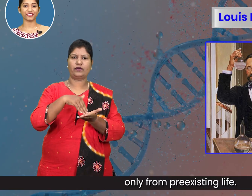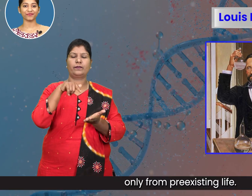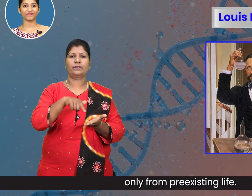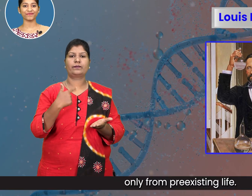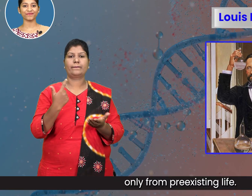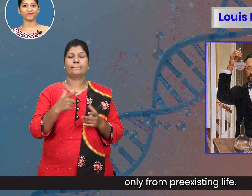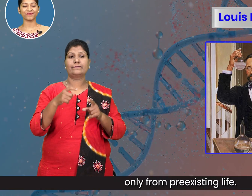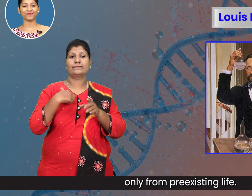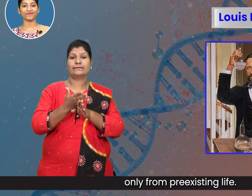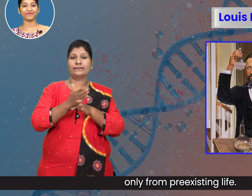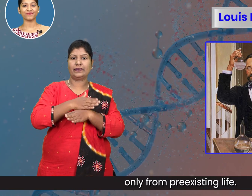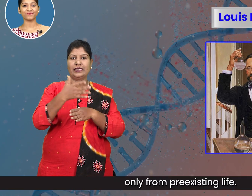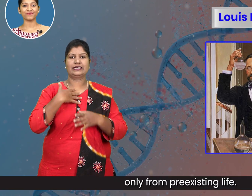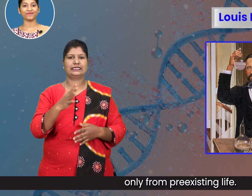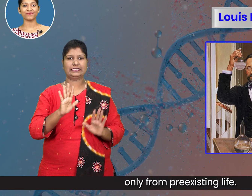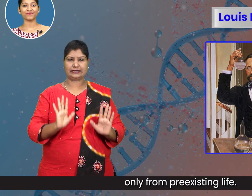life.